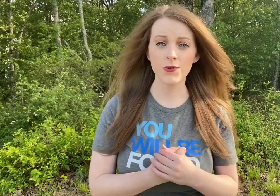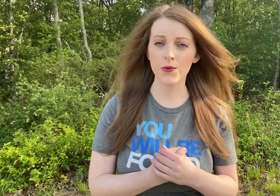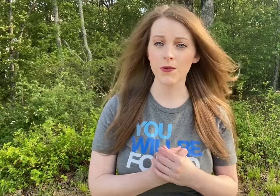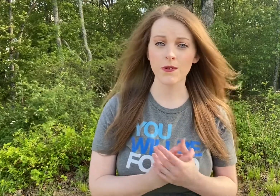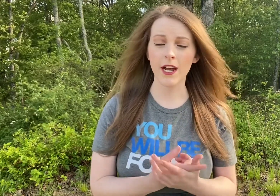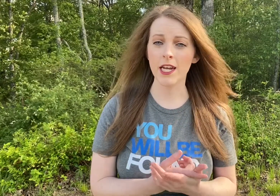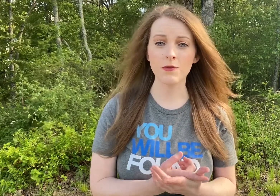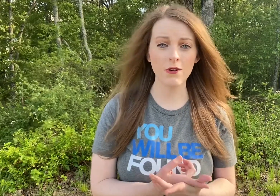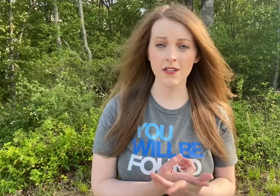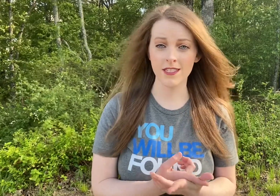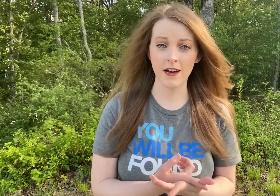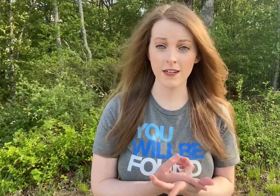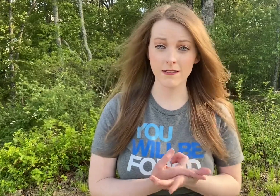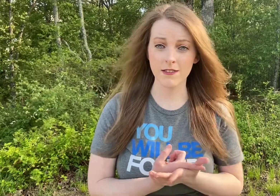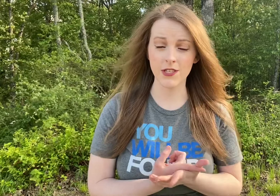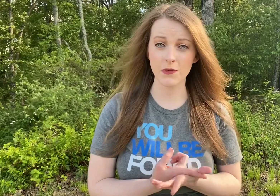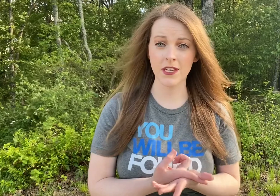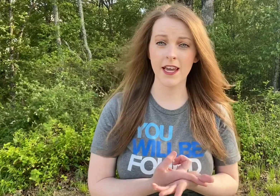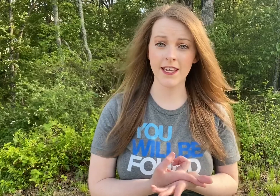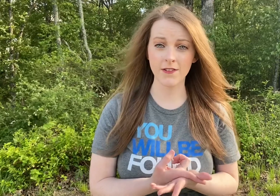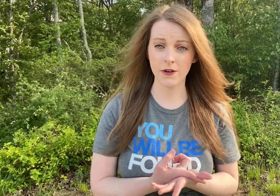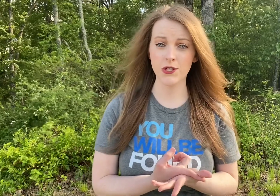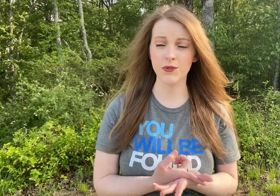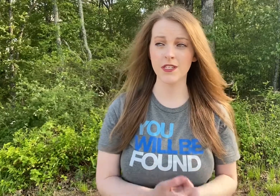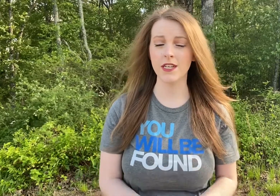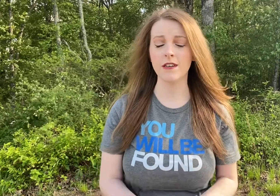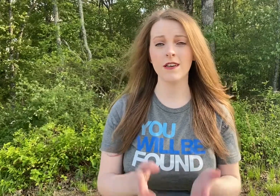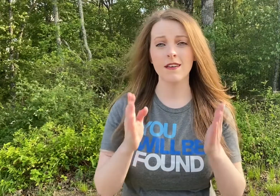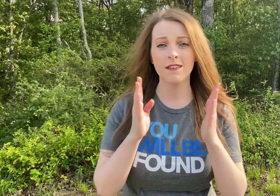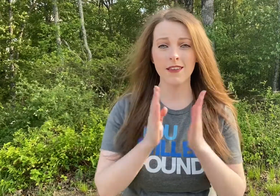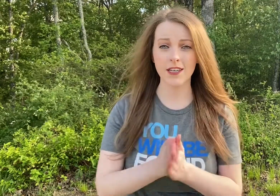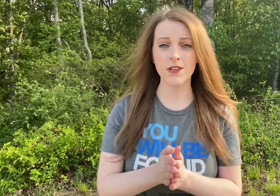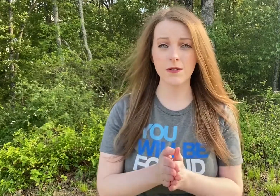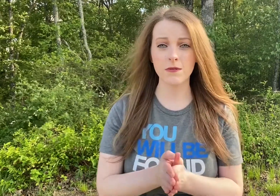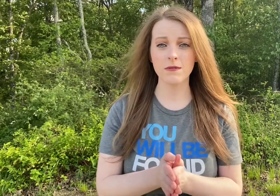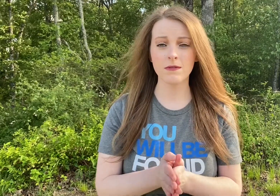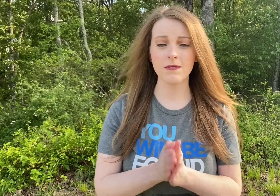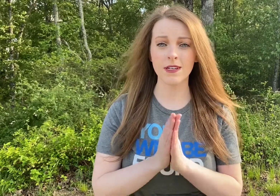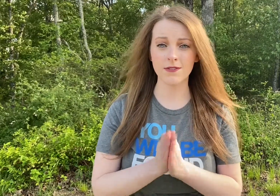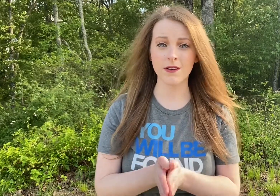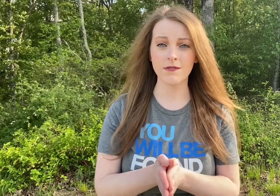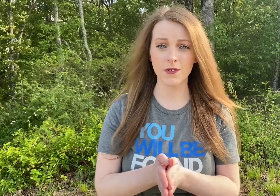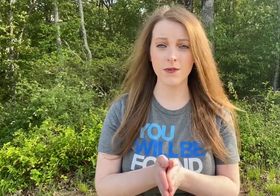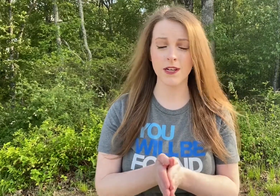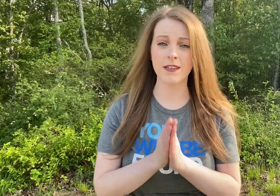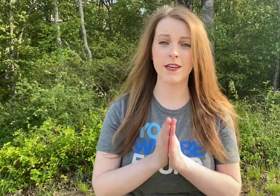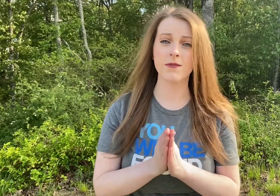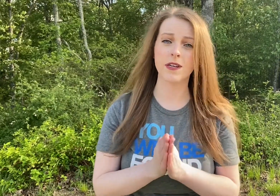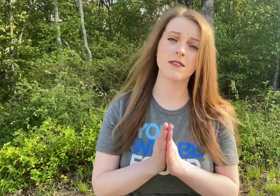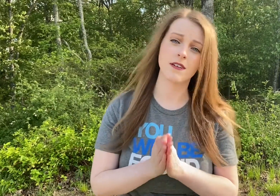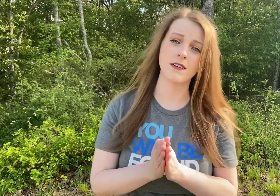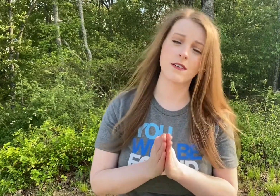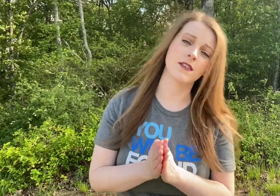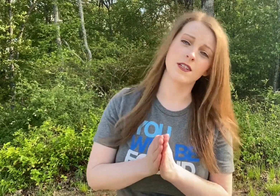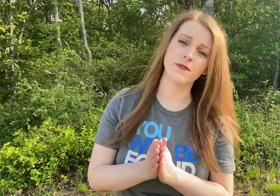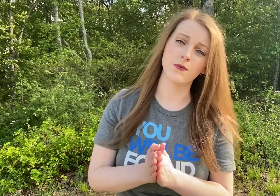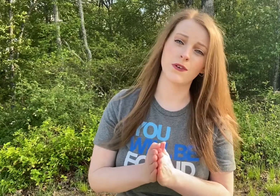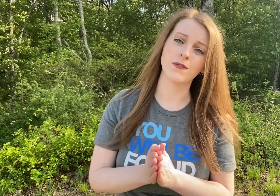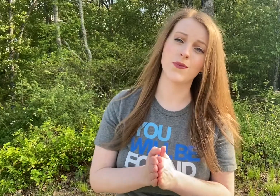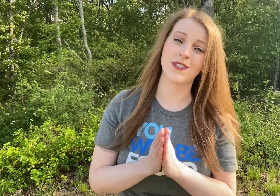your Animal Crossing island so that we could hang out virtually, thank you. I love you, and I can't wait to hug each and every one of you once I'm